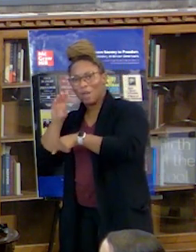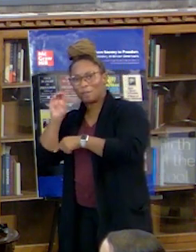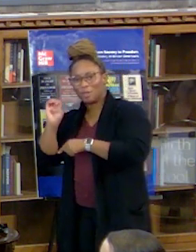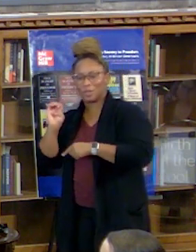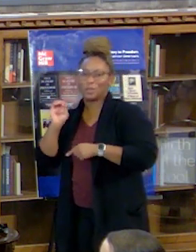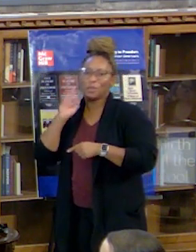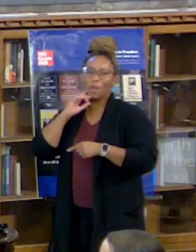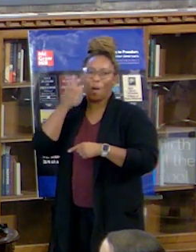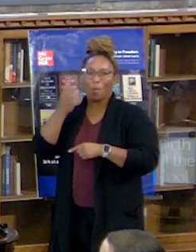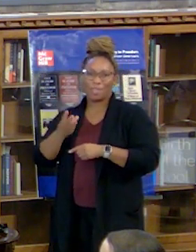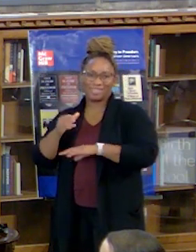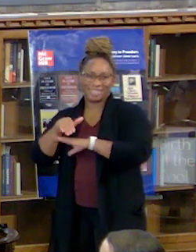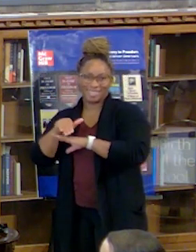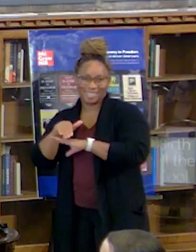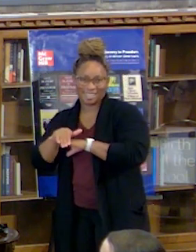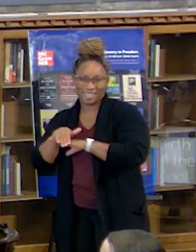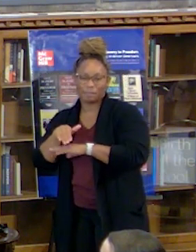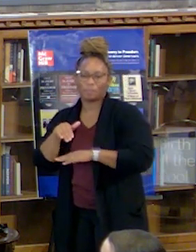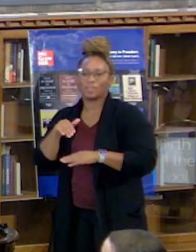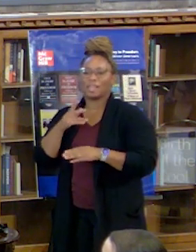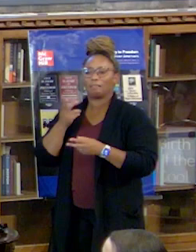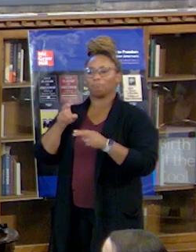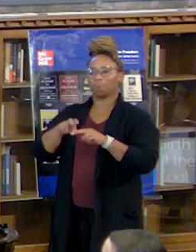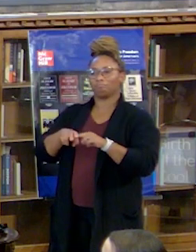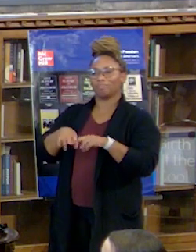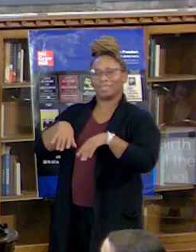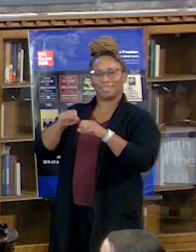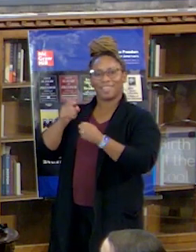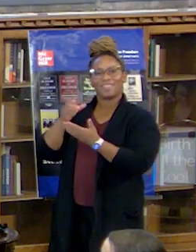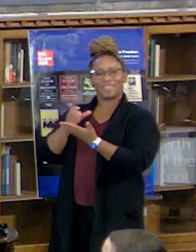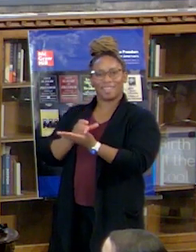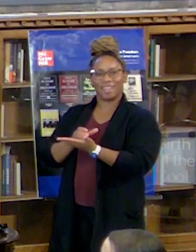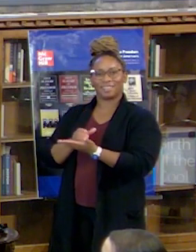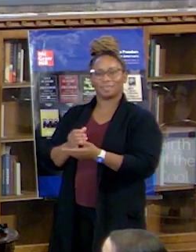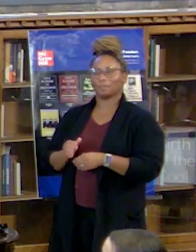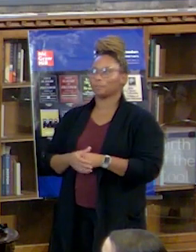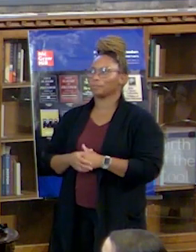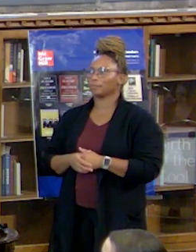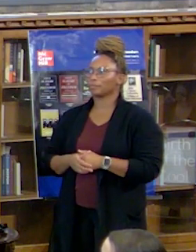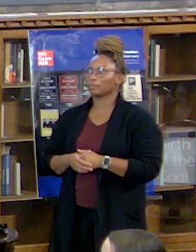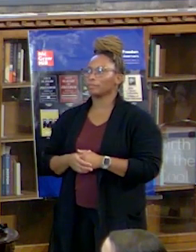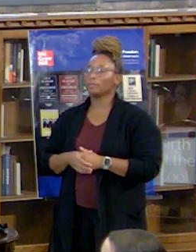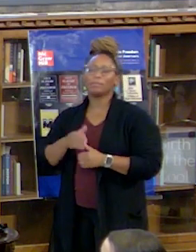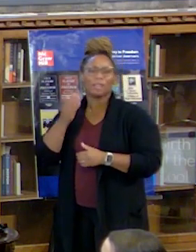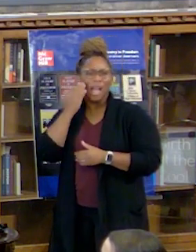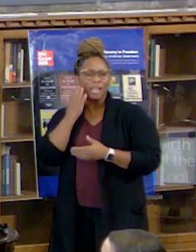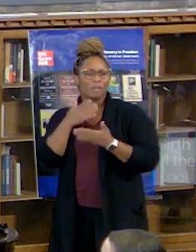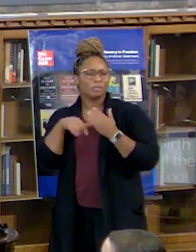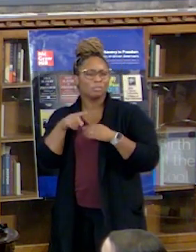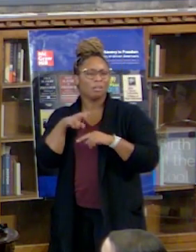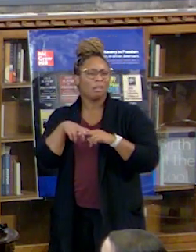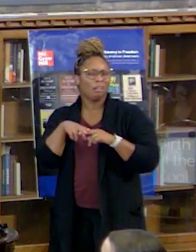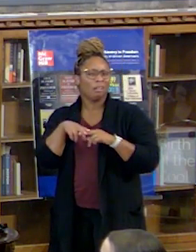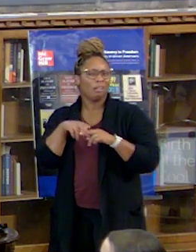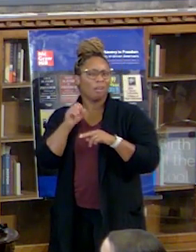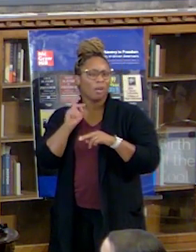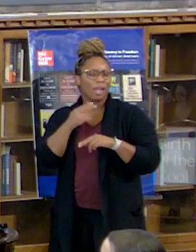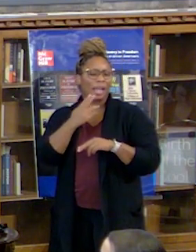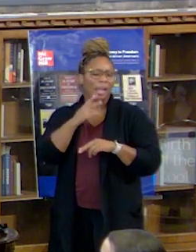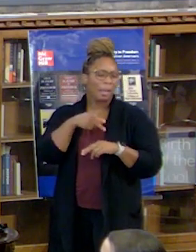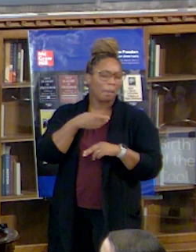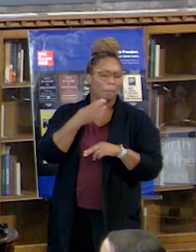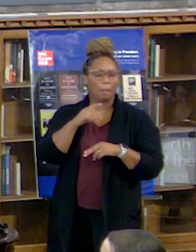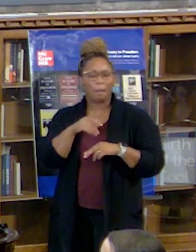Duke on these Wednesday evenings and sit down and take this class now know some of you are sitting here and going okay hip hop